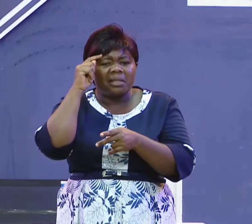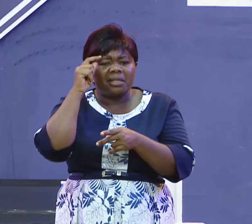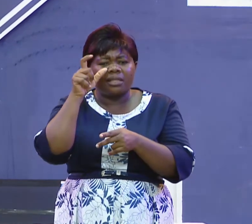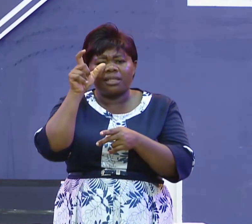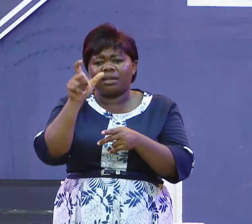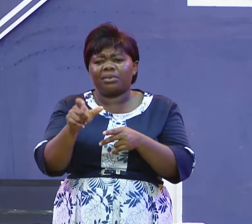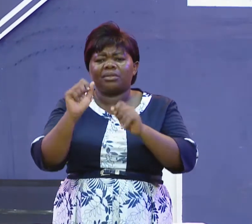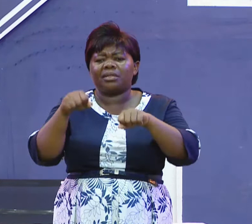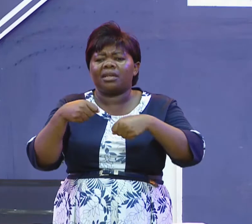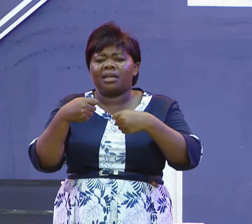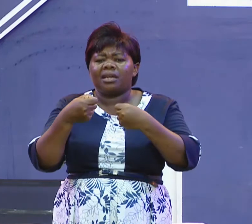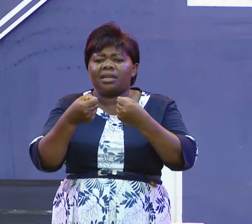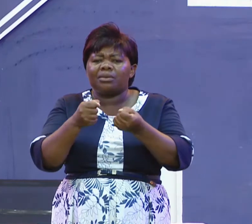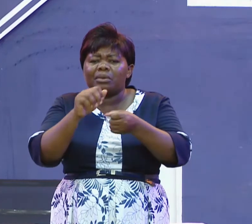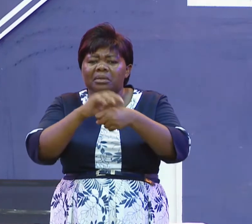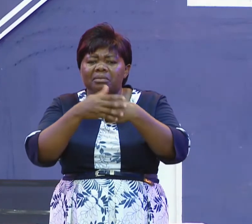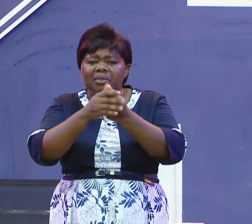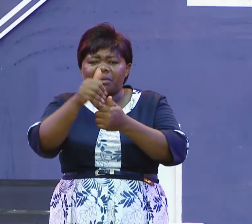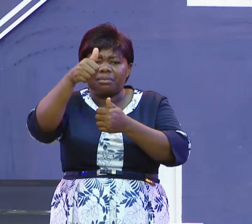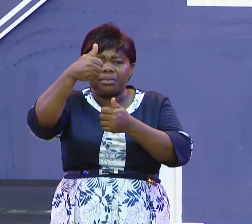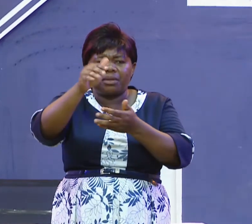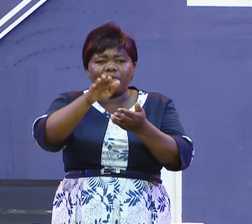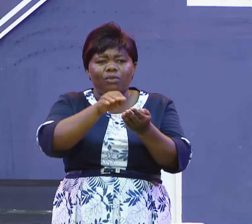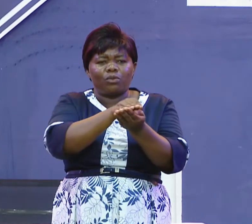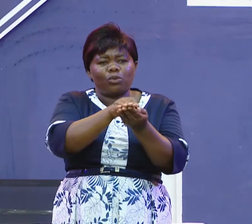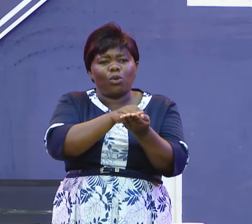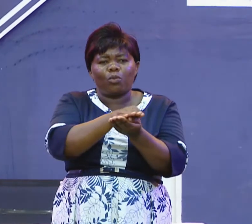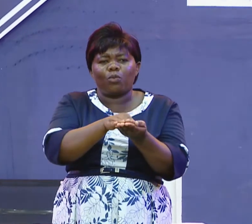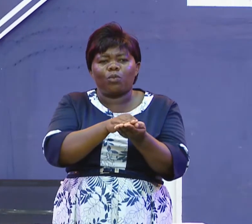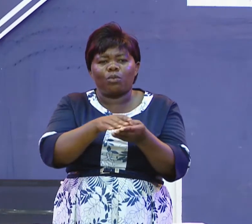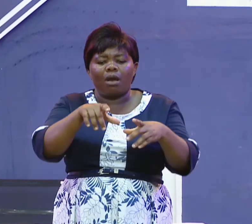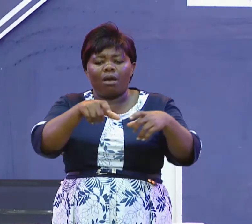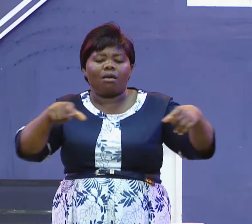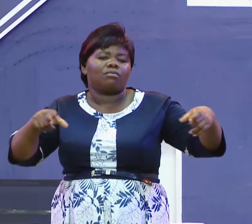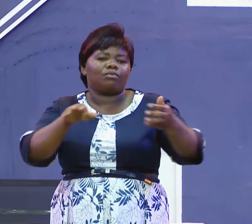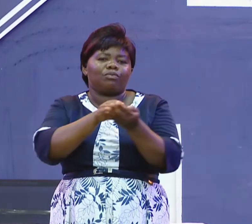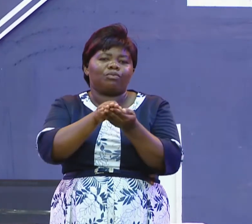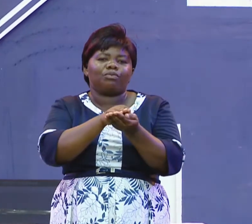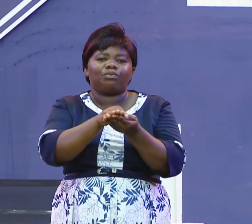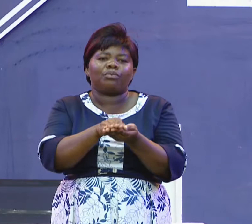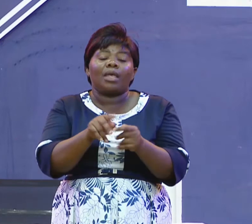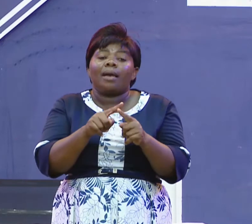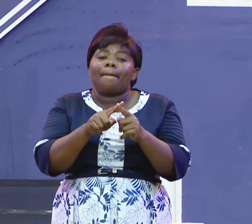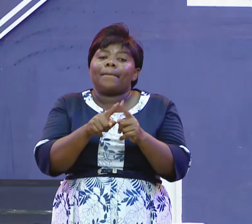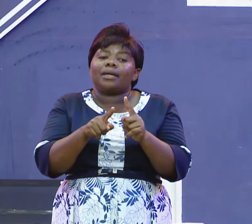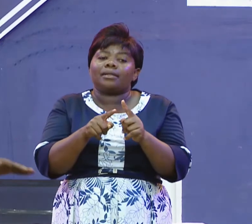kwekolera kitole kya sabbuuni. There are people who really think that someone cannot make for himself a piece of soap.